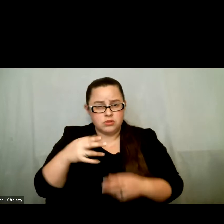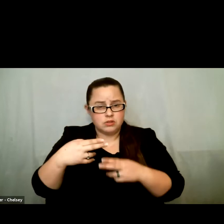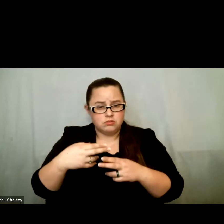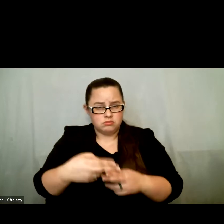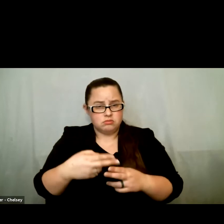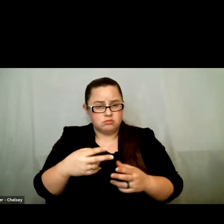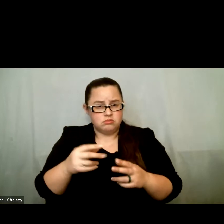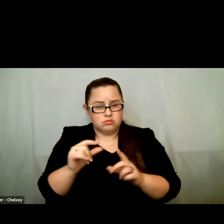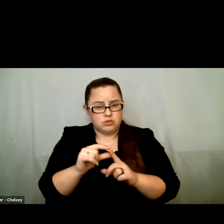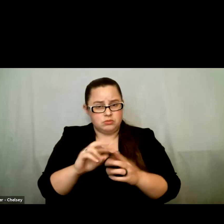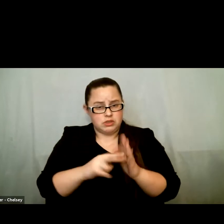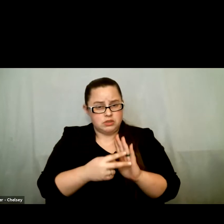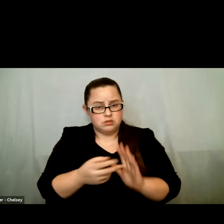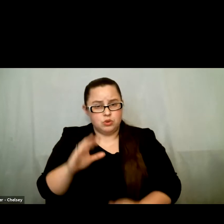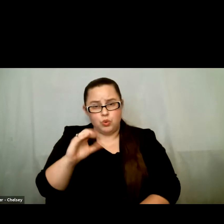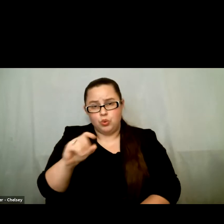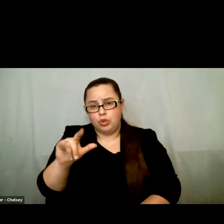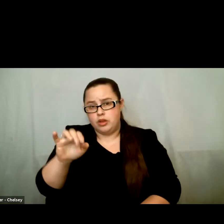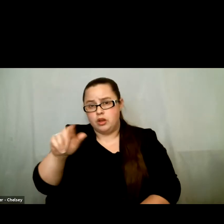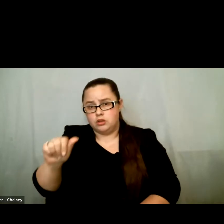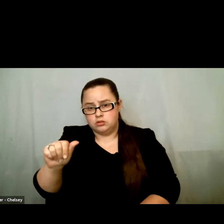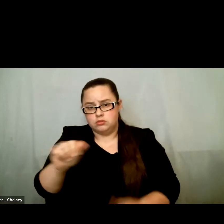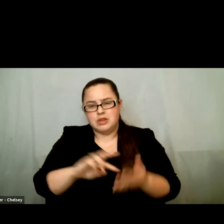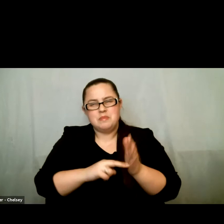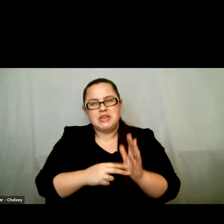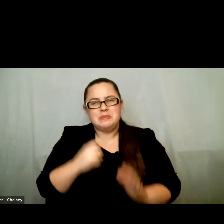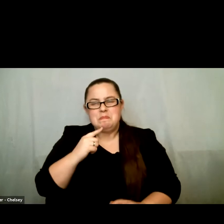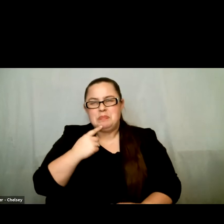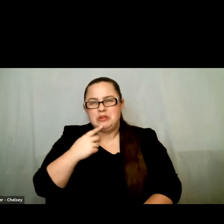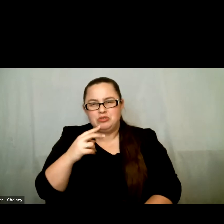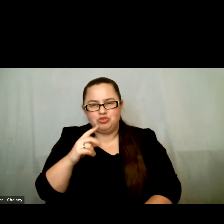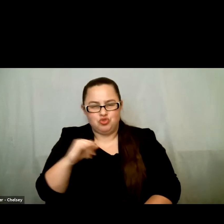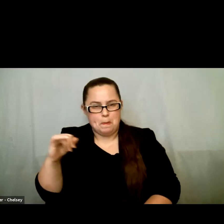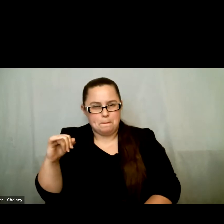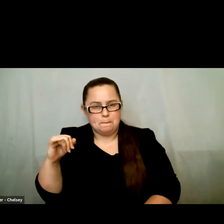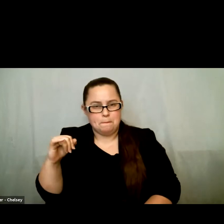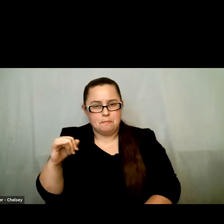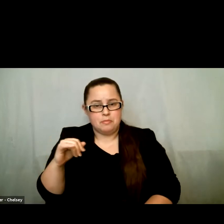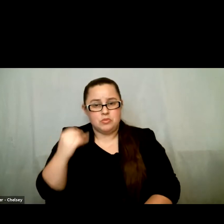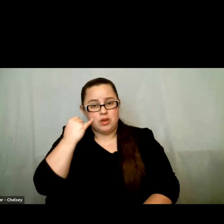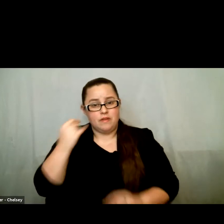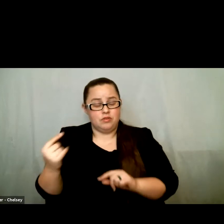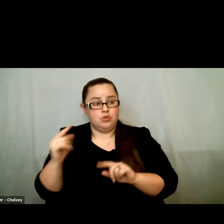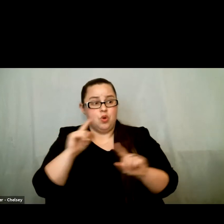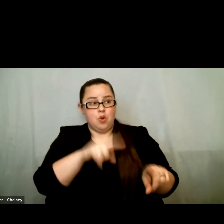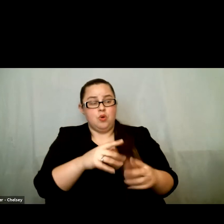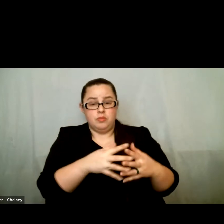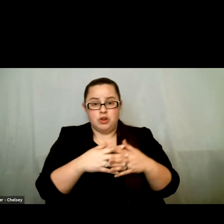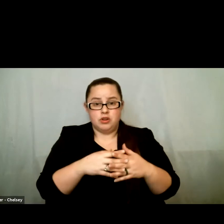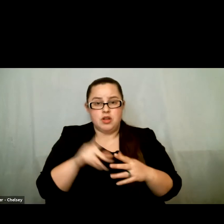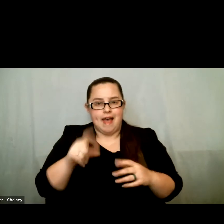Chinese? Kulia. That means bitter strength. If you're going to America, you better be